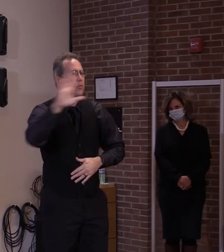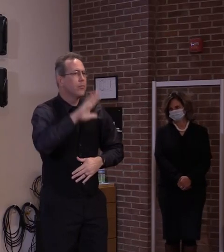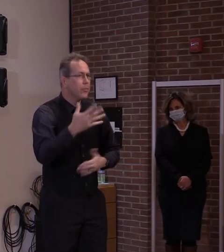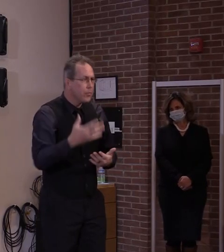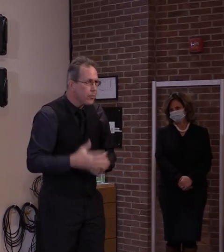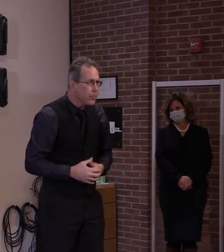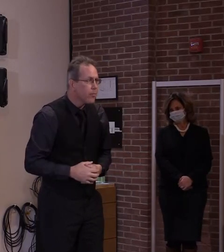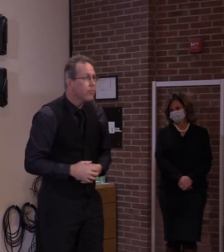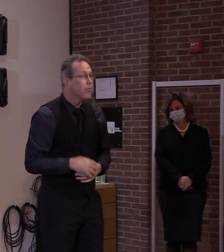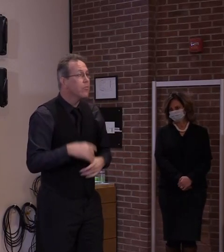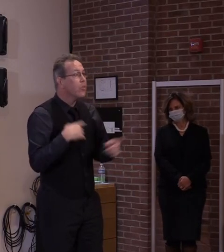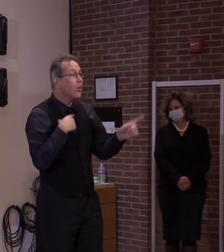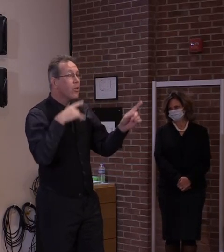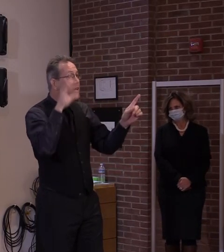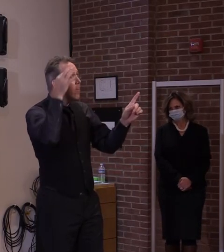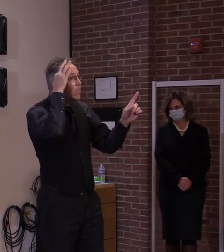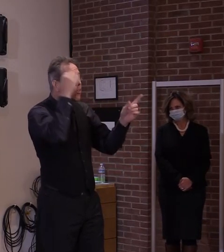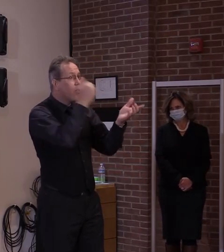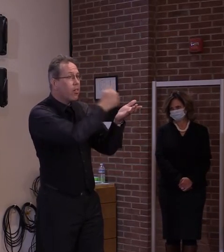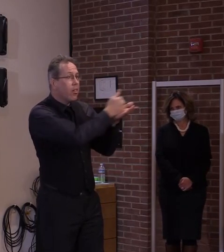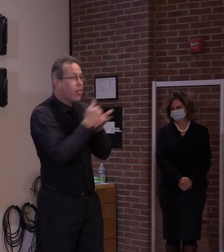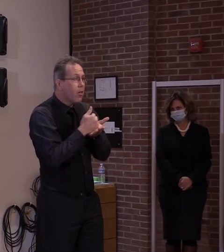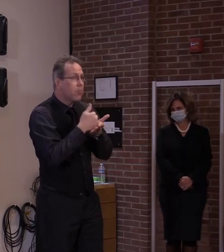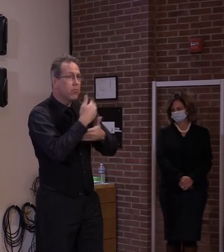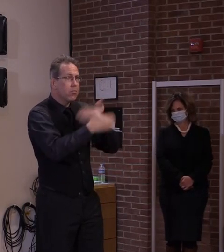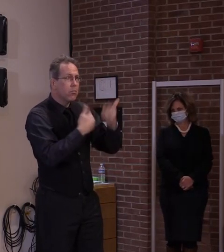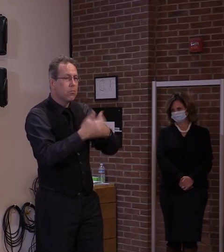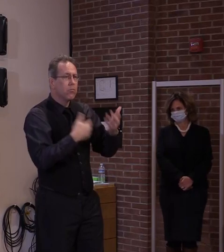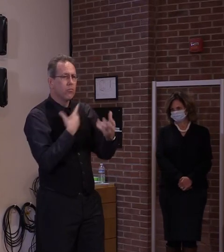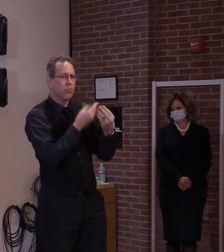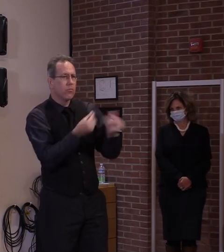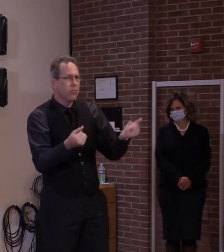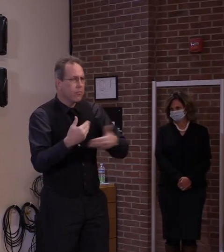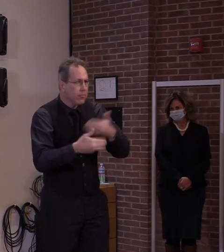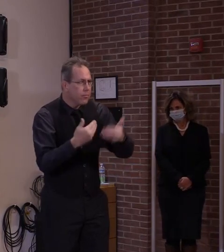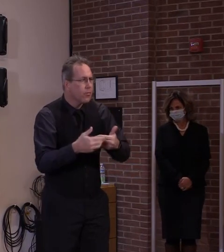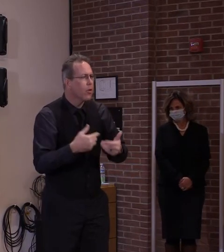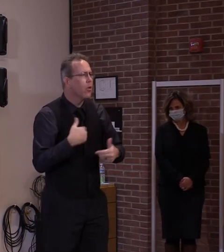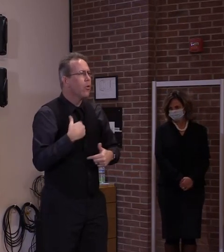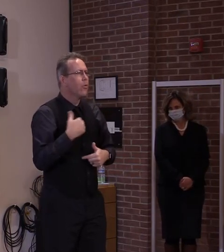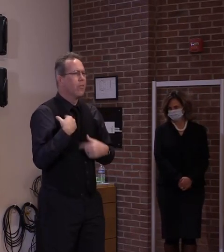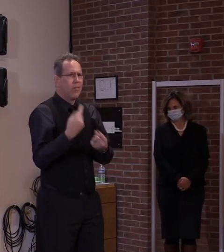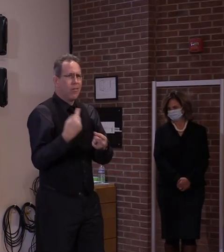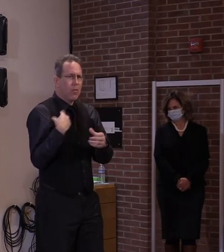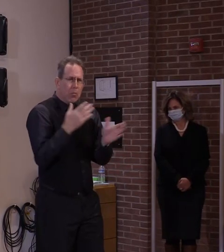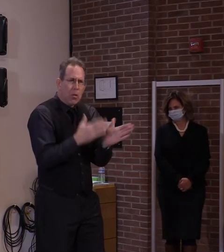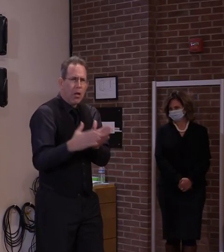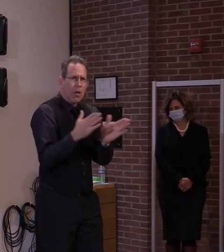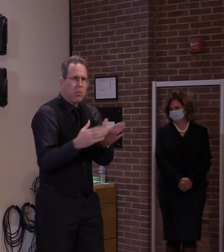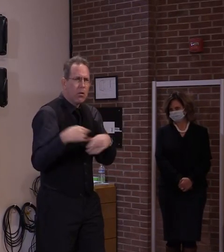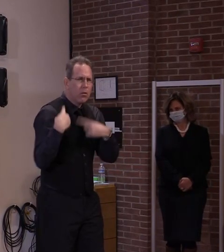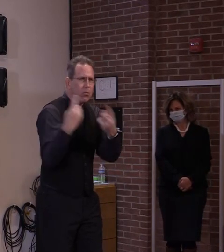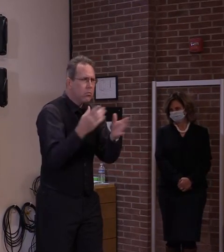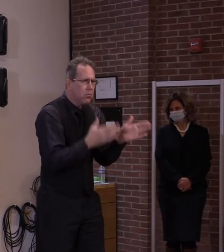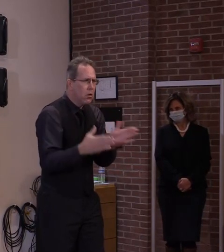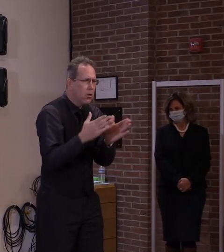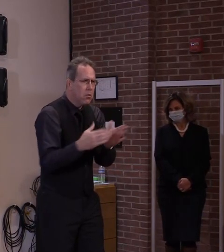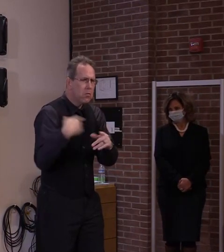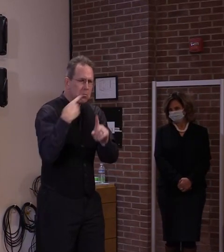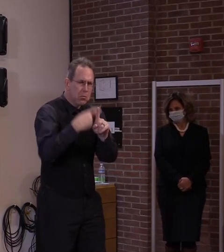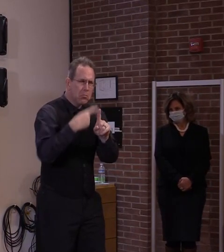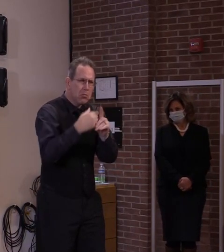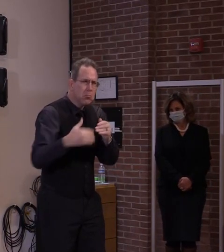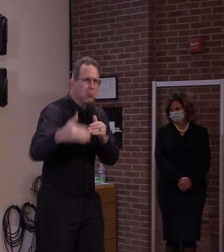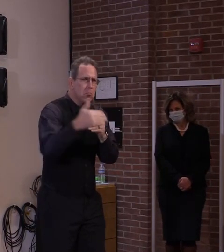resolve. But at the same time, we've been planning, like I said, we've been planning for months to have these tests